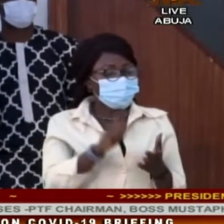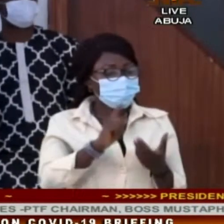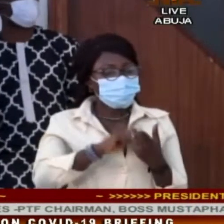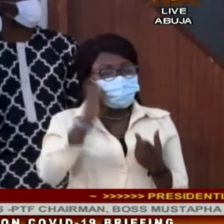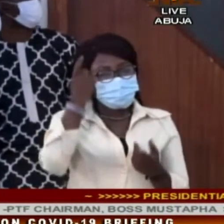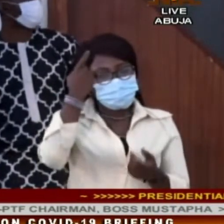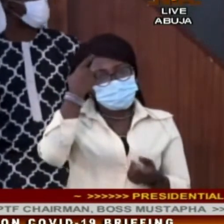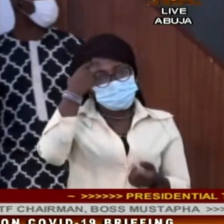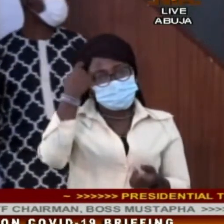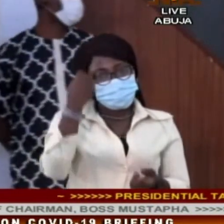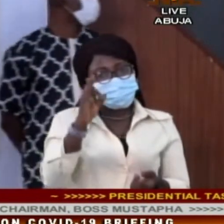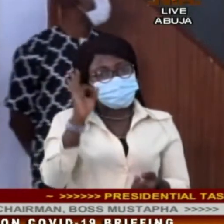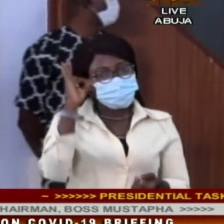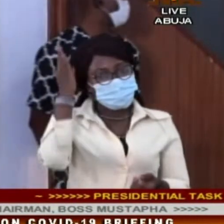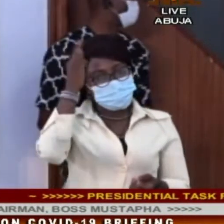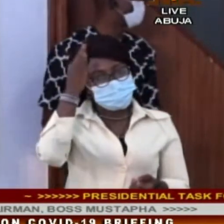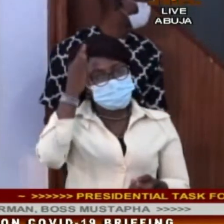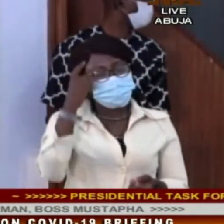evening.